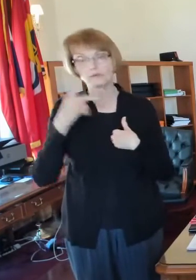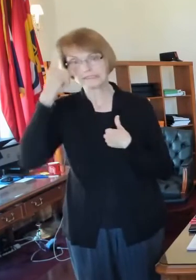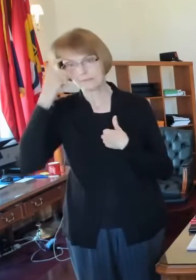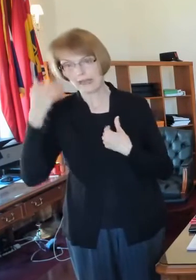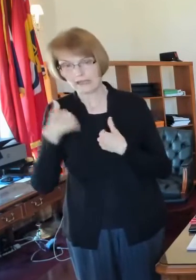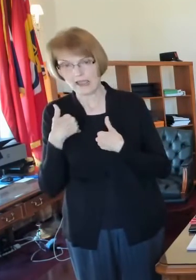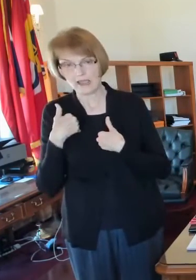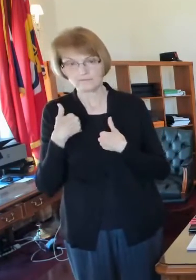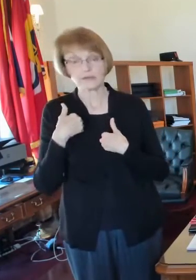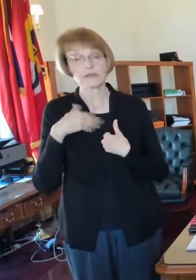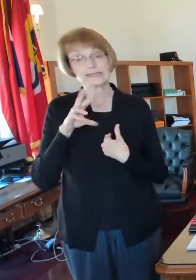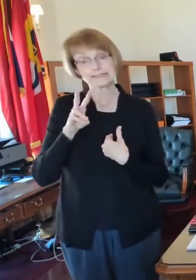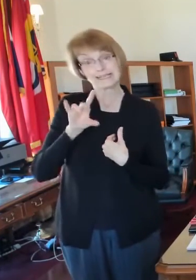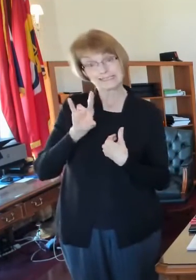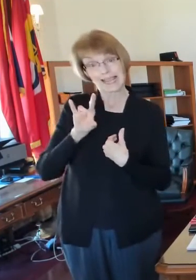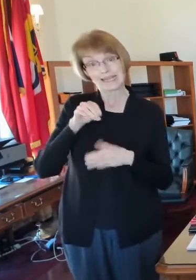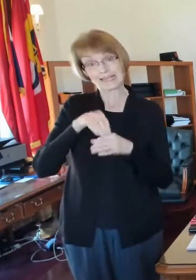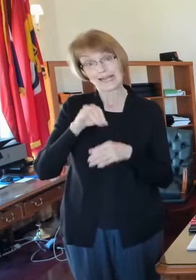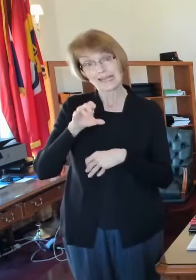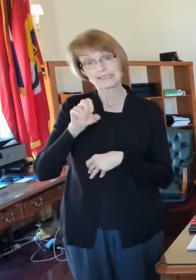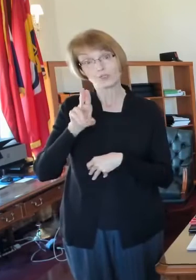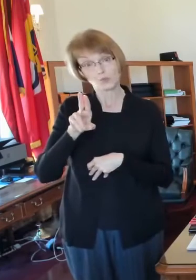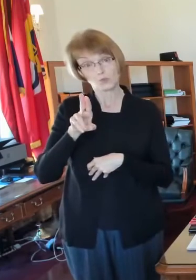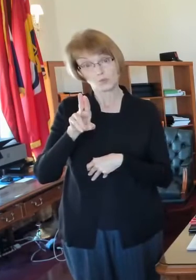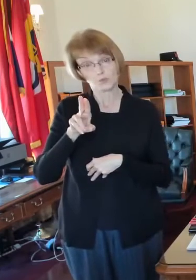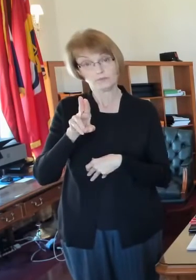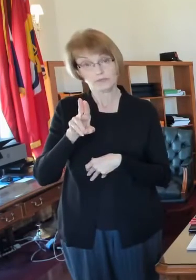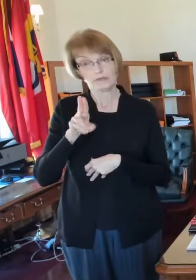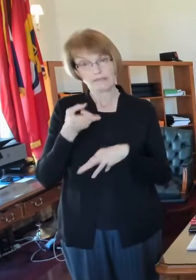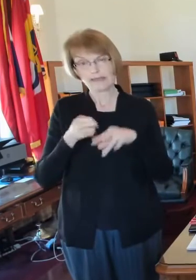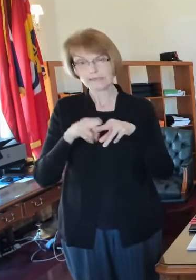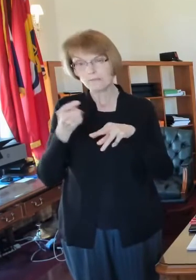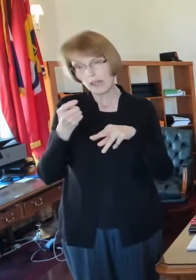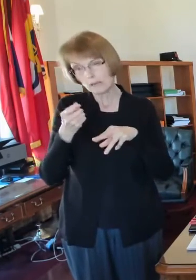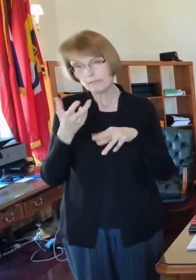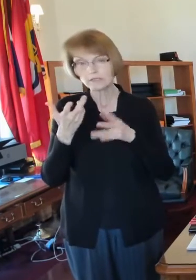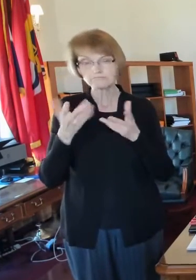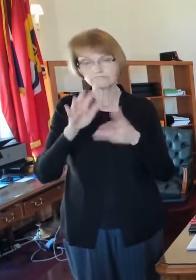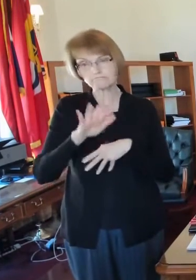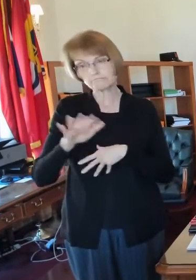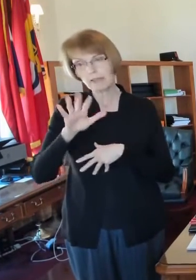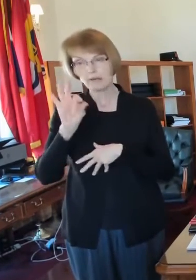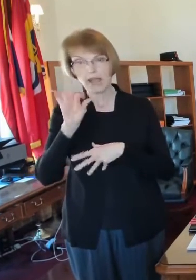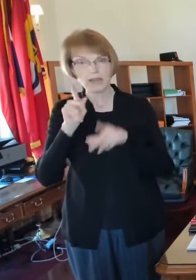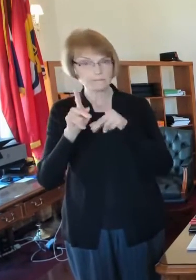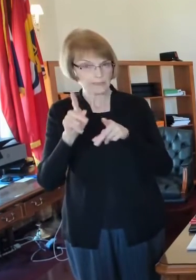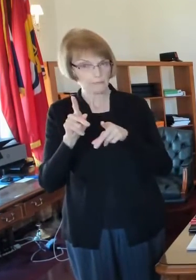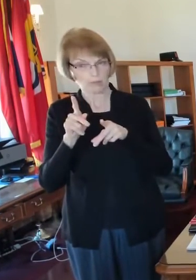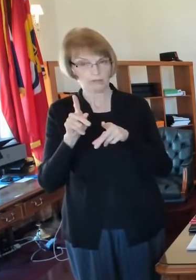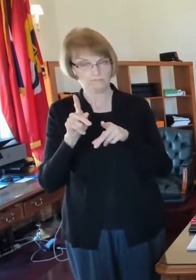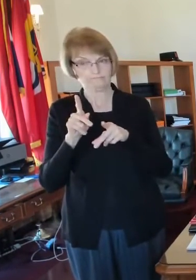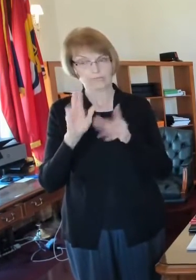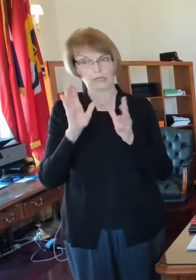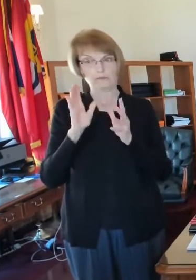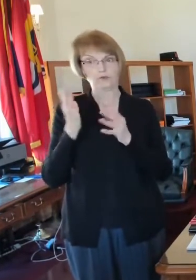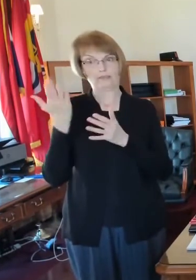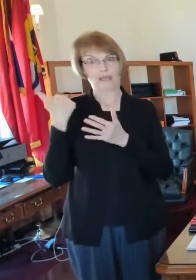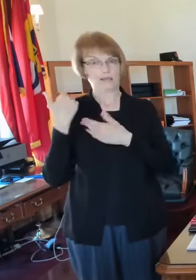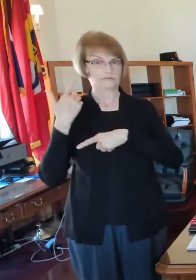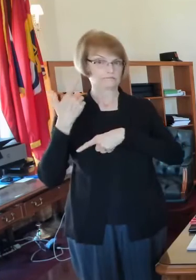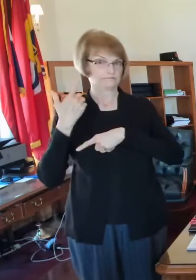that, 68 people are in the ICU. That's up a bit. That's up about 9 people from the last few